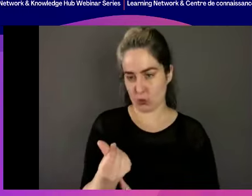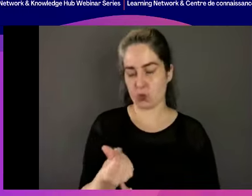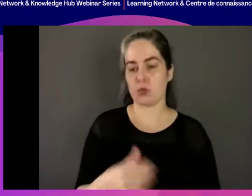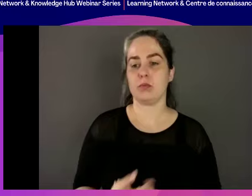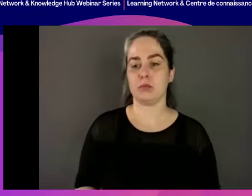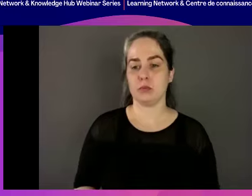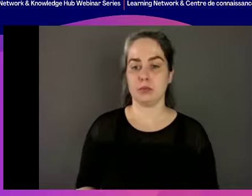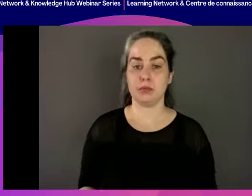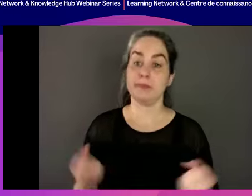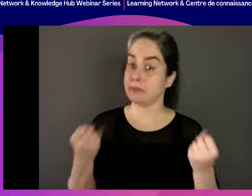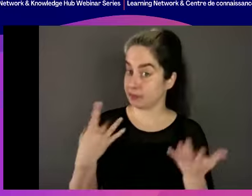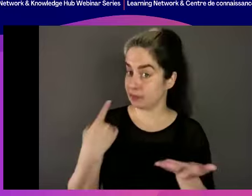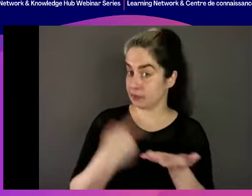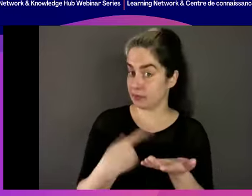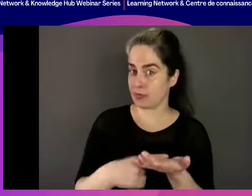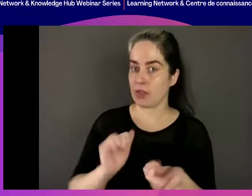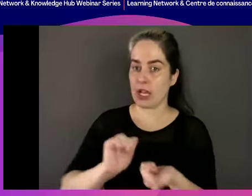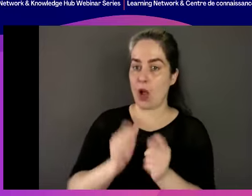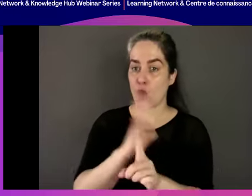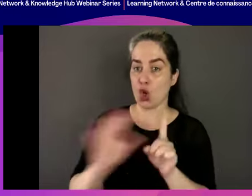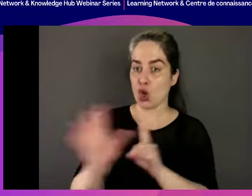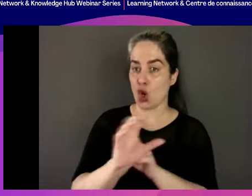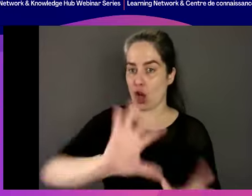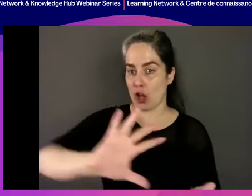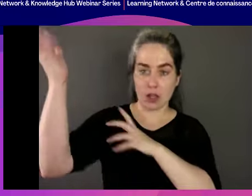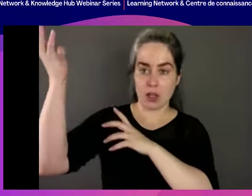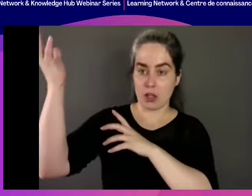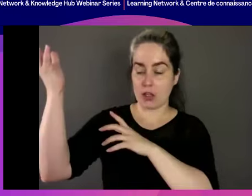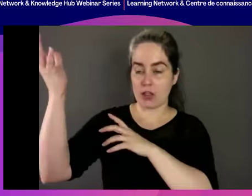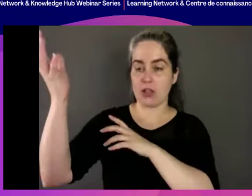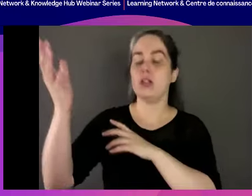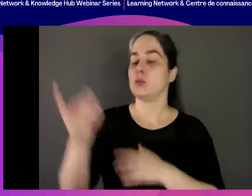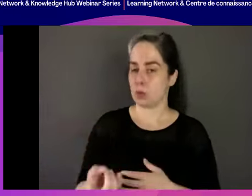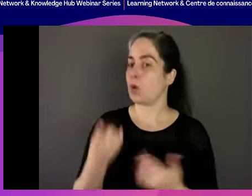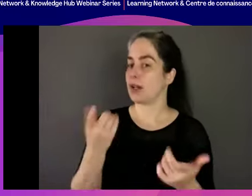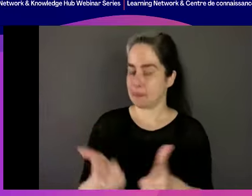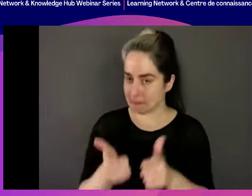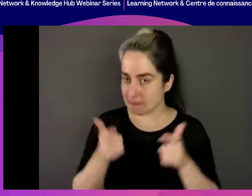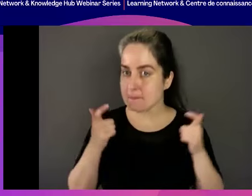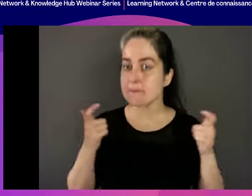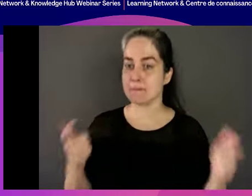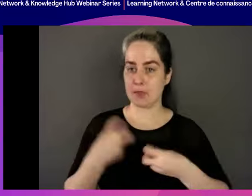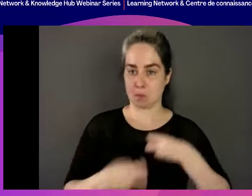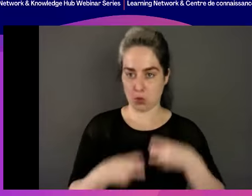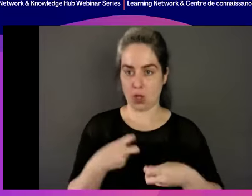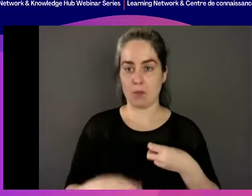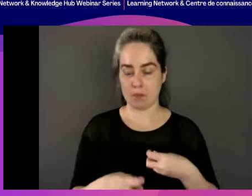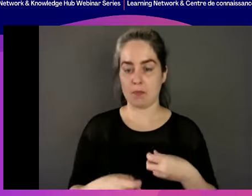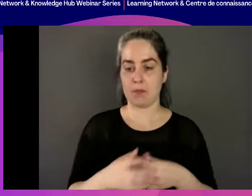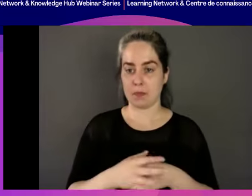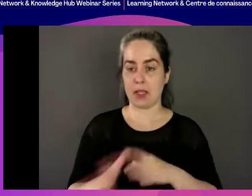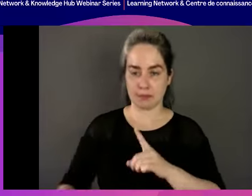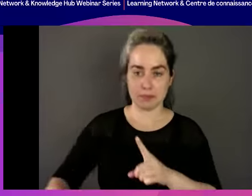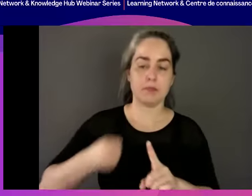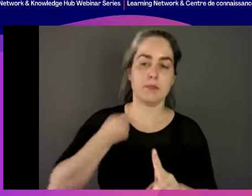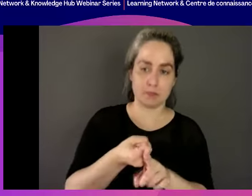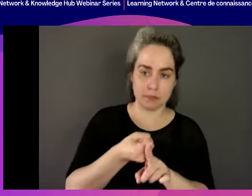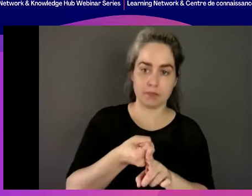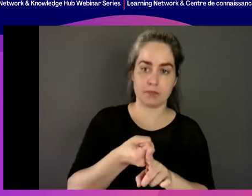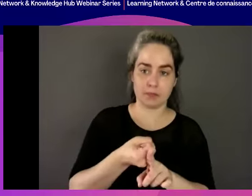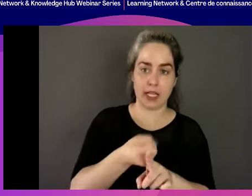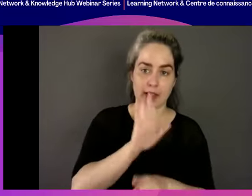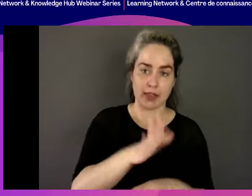Many talked about how cultural disruption was one of the huge issues that contributed to